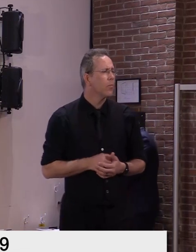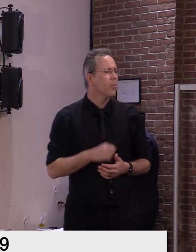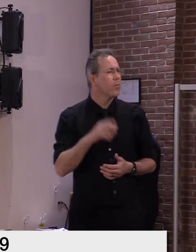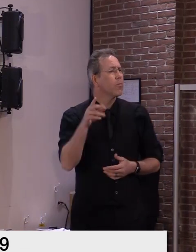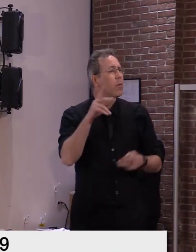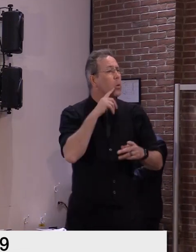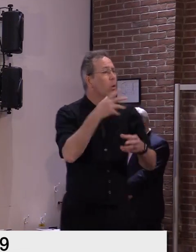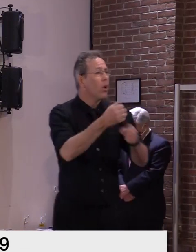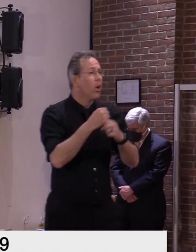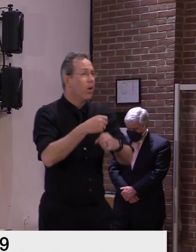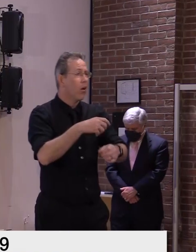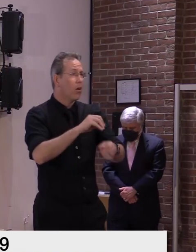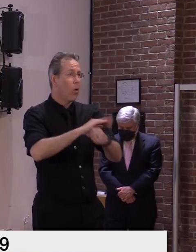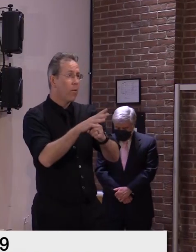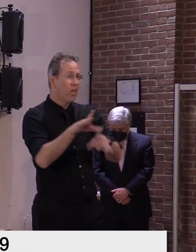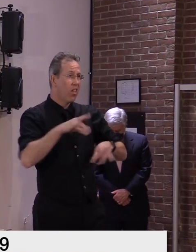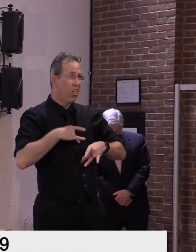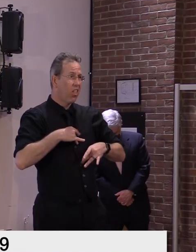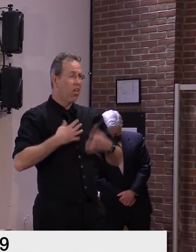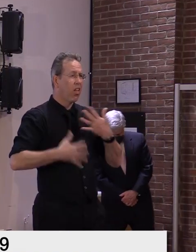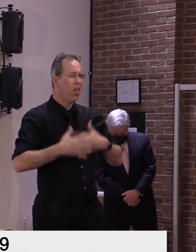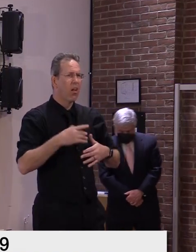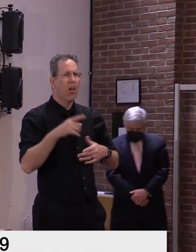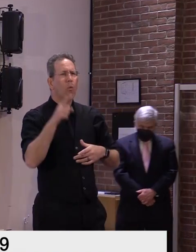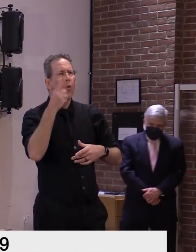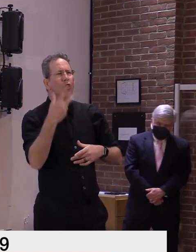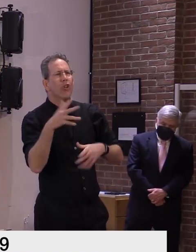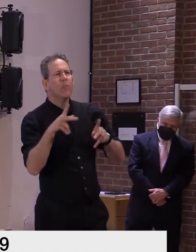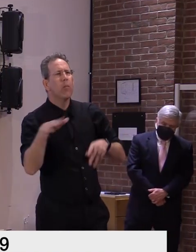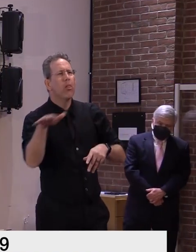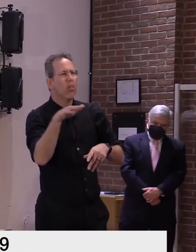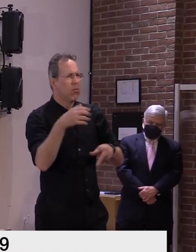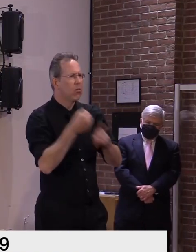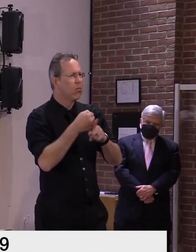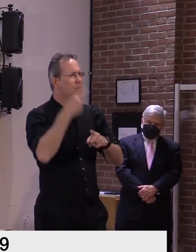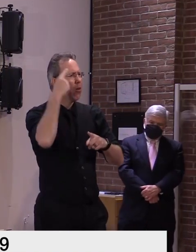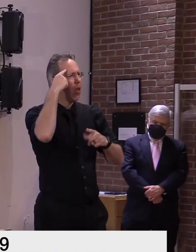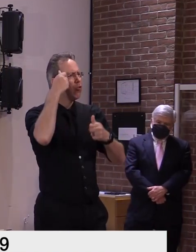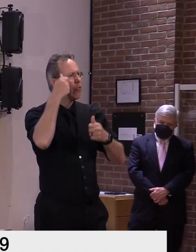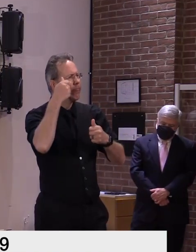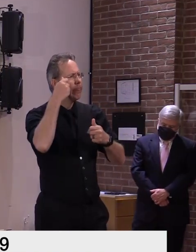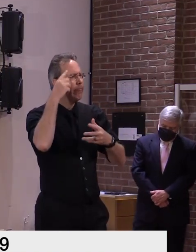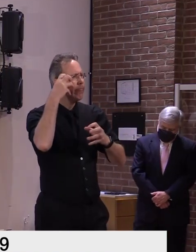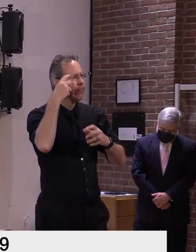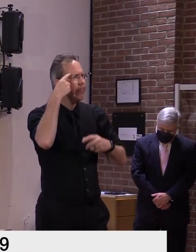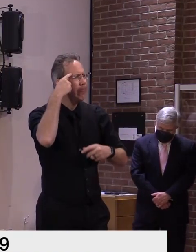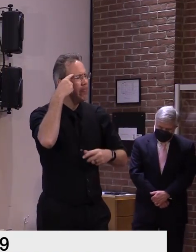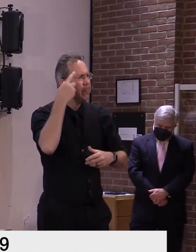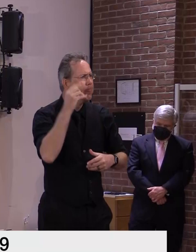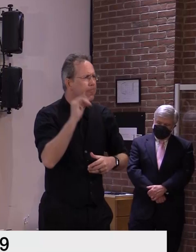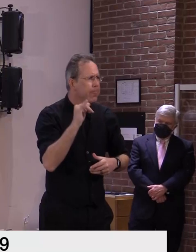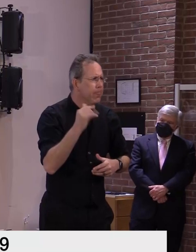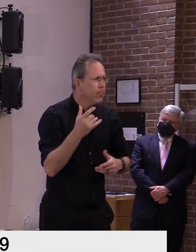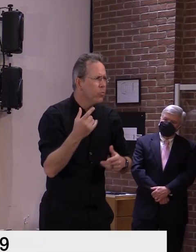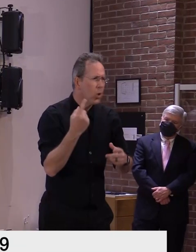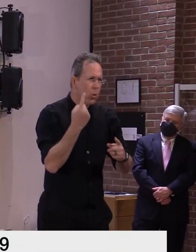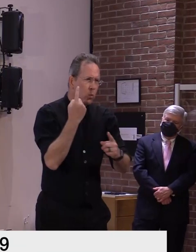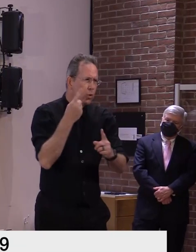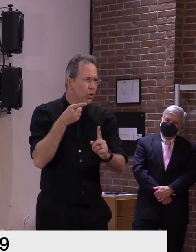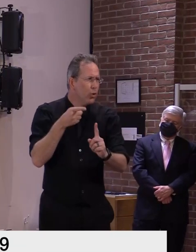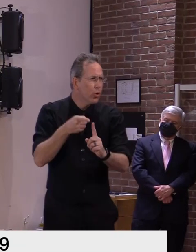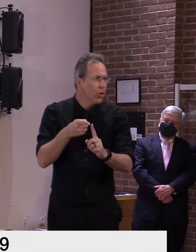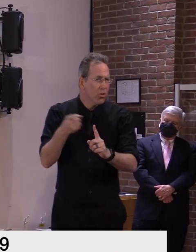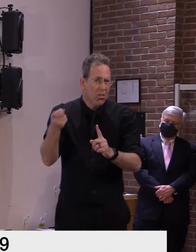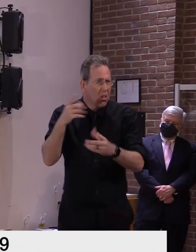have it. I was just curious to get your thoughts on this. I mean, some of these may have been things that we already knew when we've had a lot of conversations about